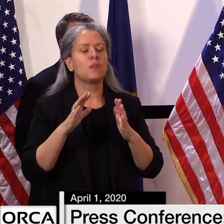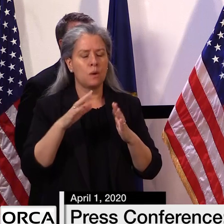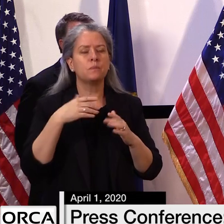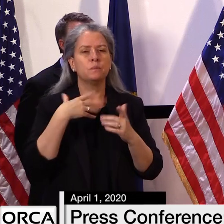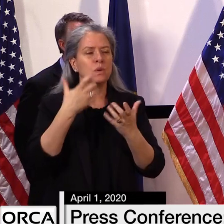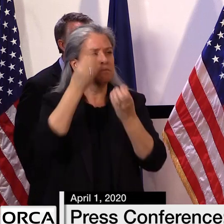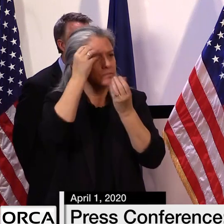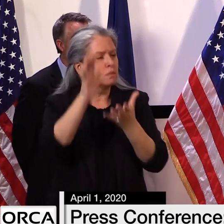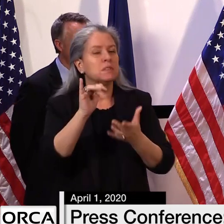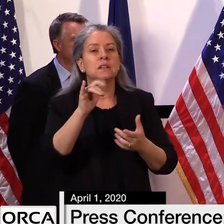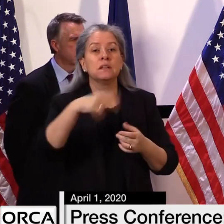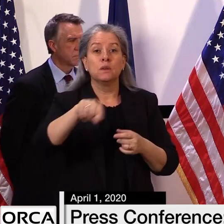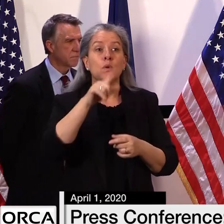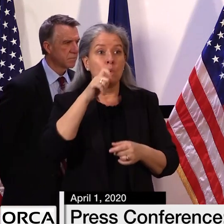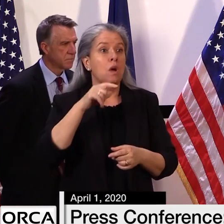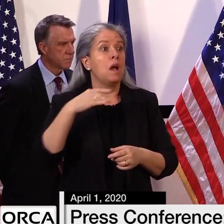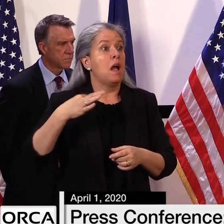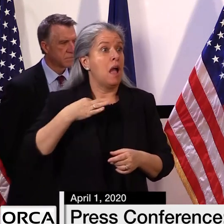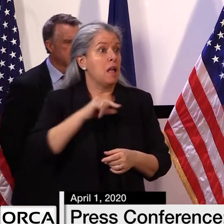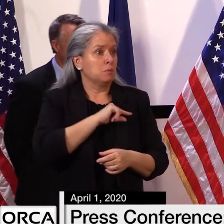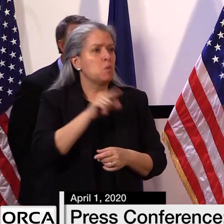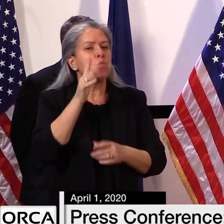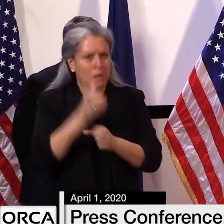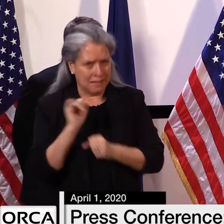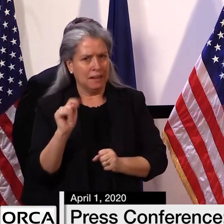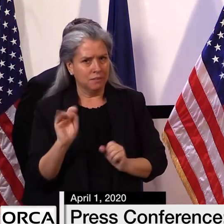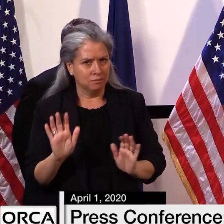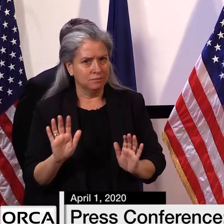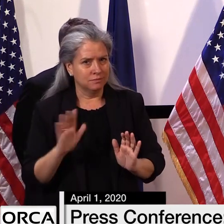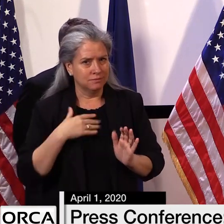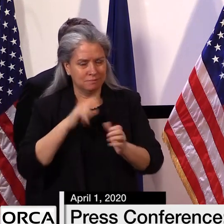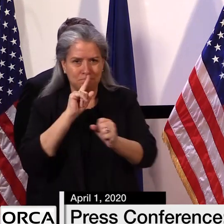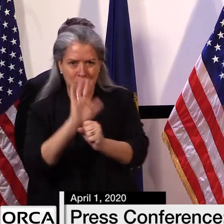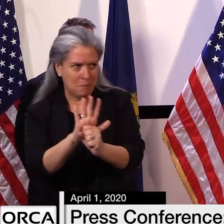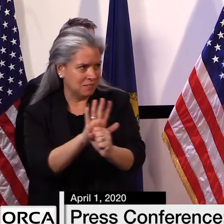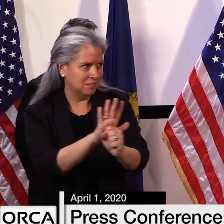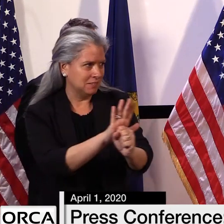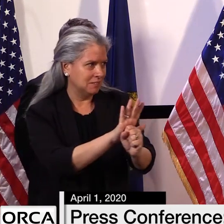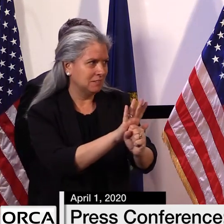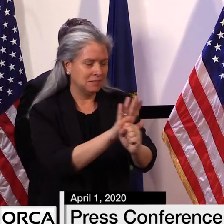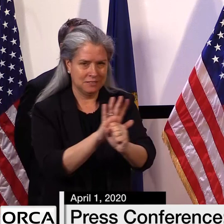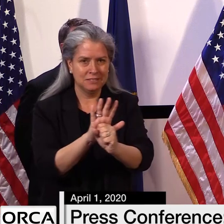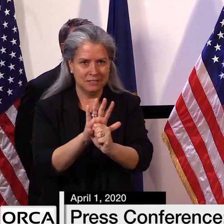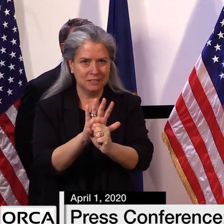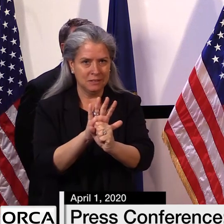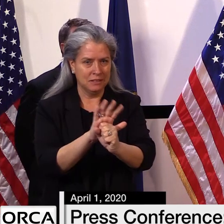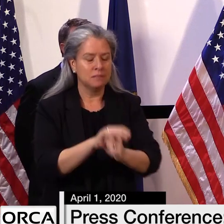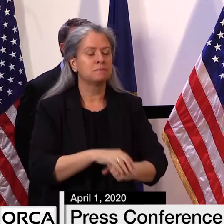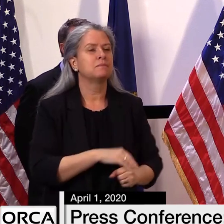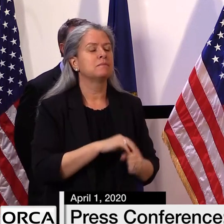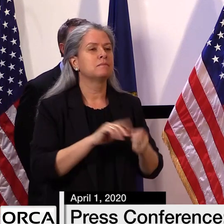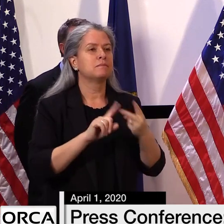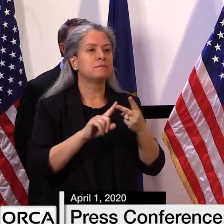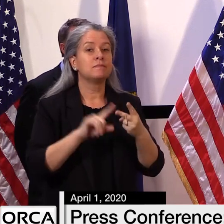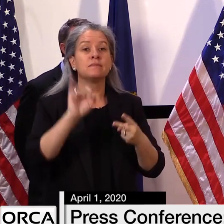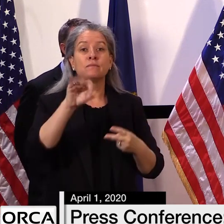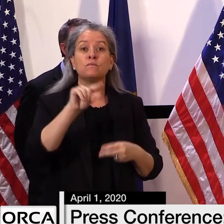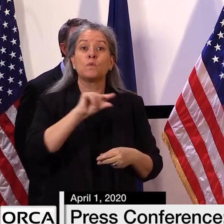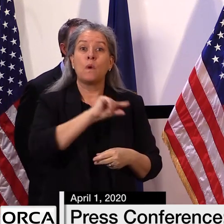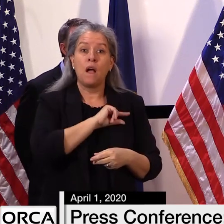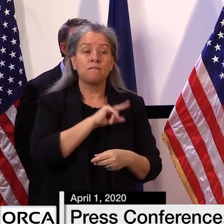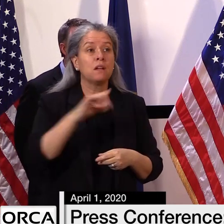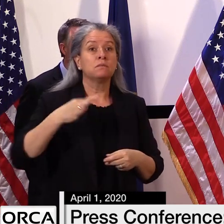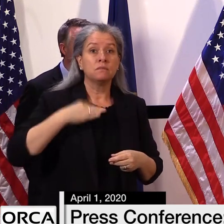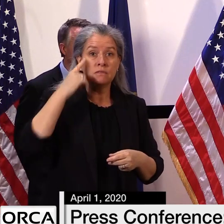that those who are eligible for benefits will receive their benefits. Two, if you are eligible for benefits and